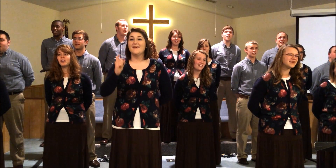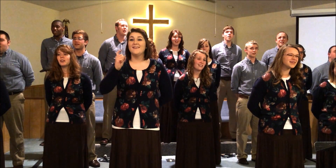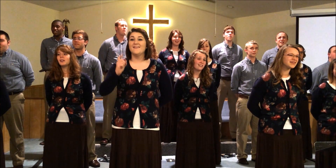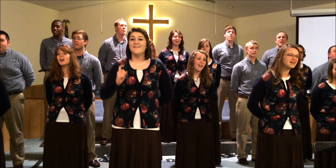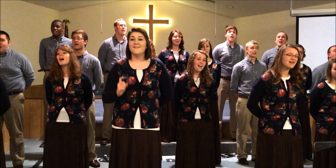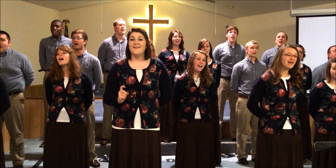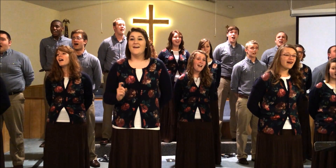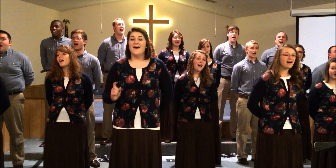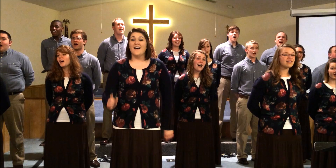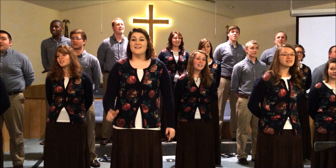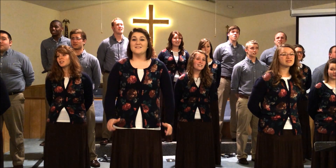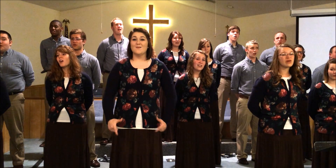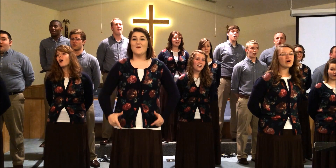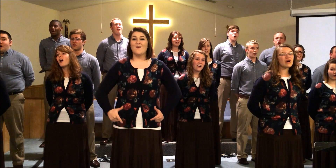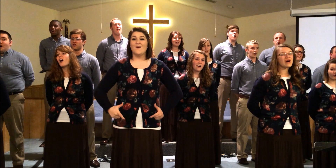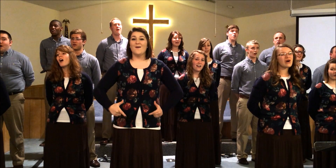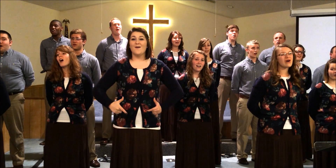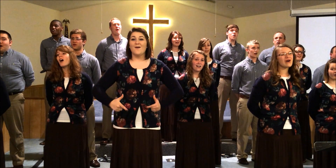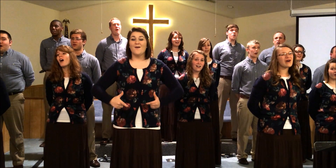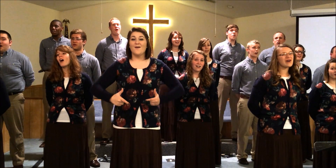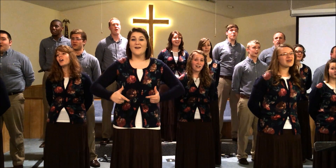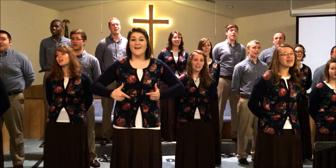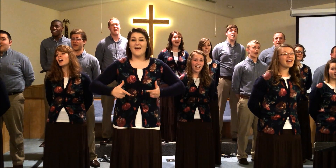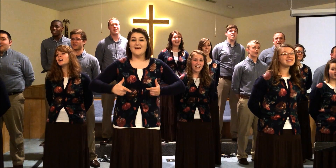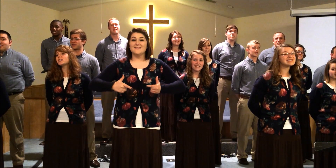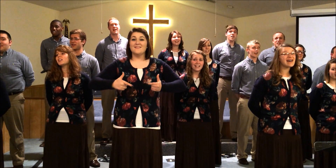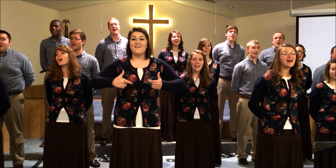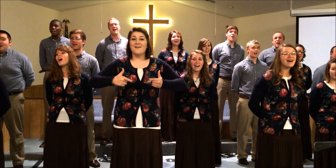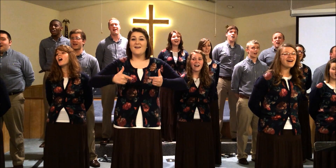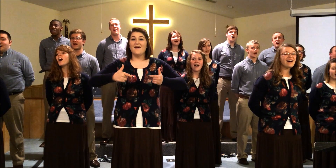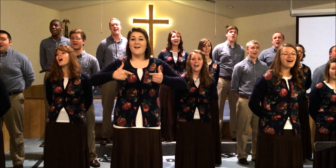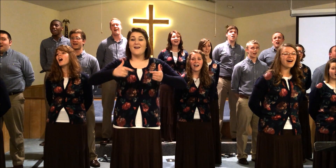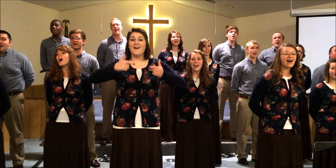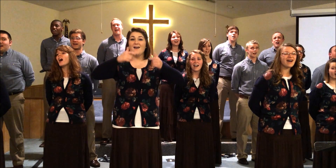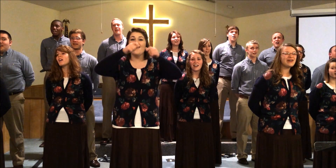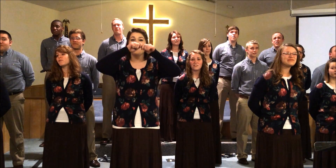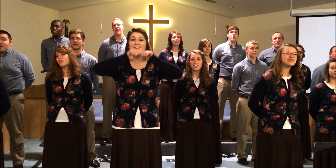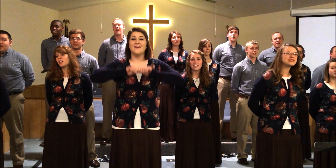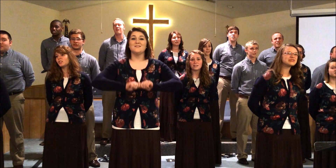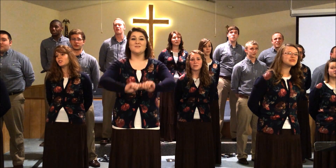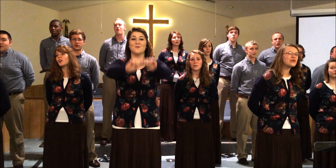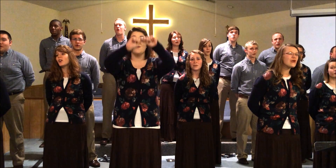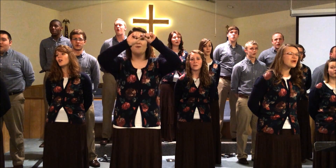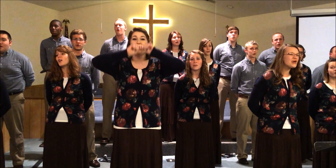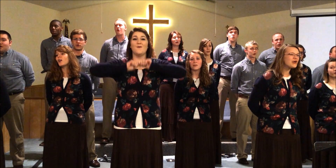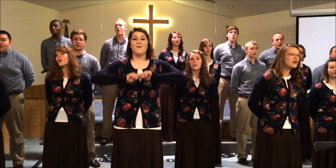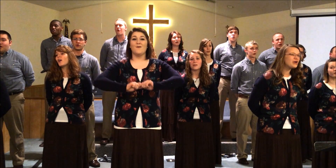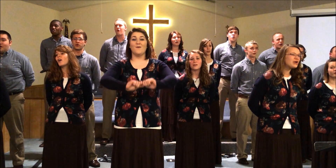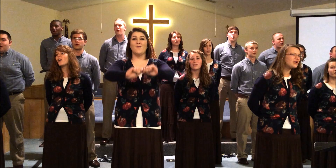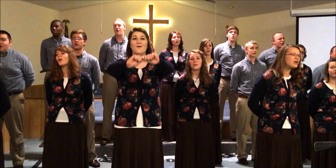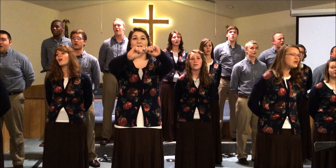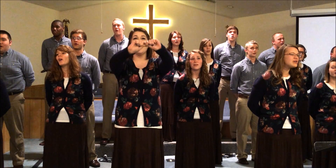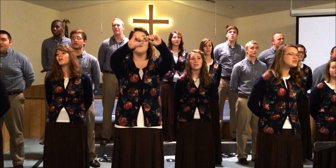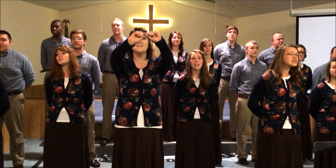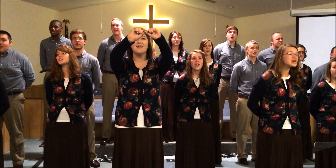As long as life endures